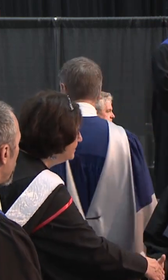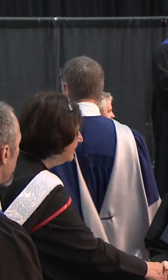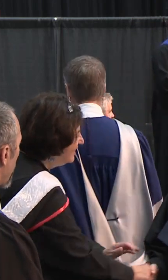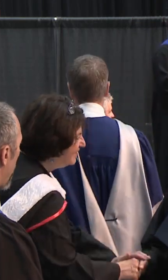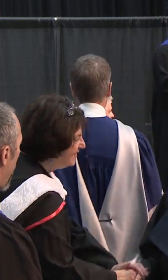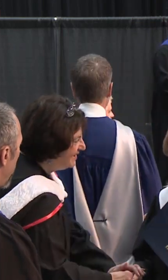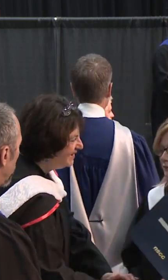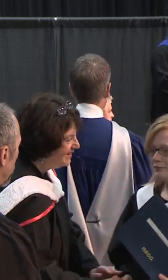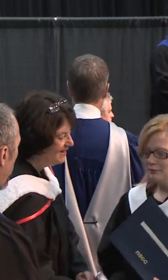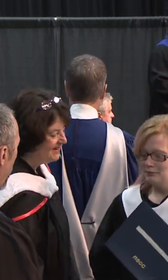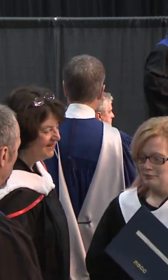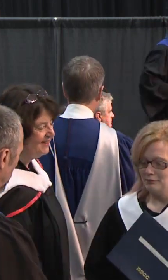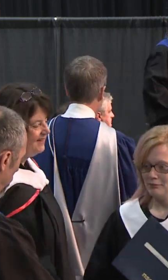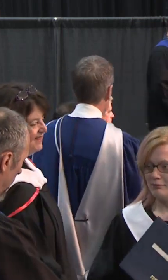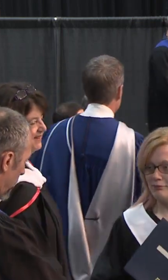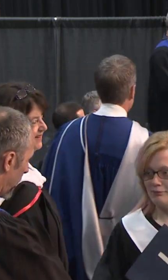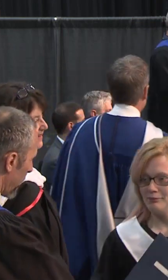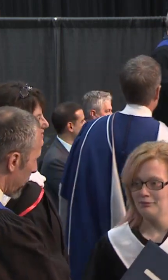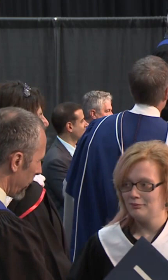Becky Ann Nickerson.